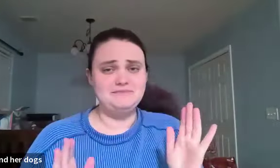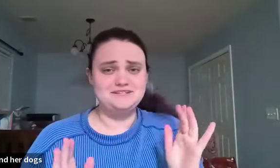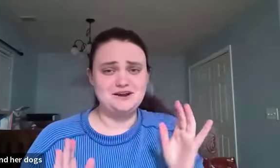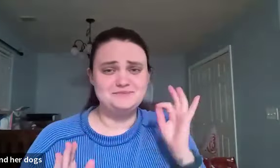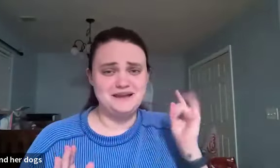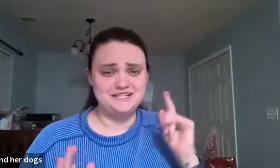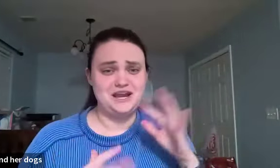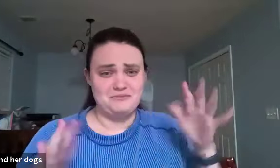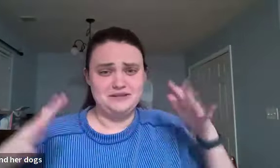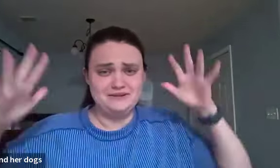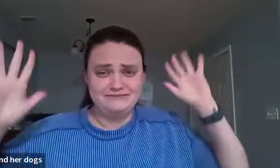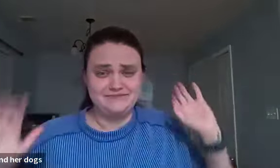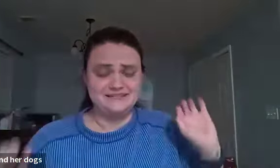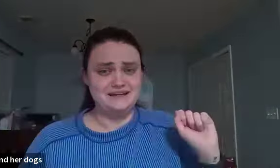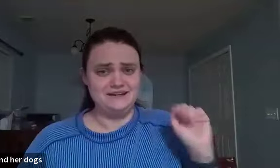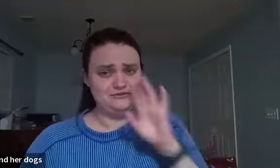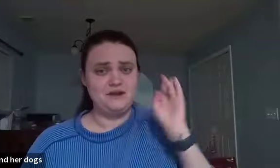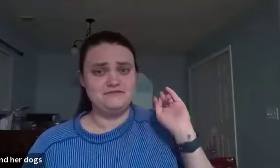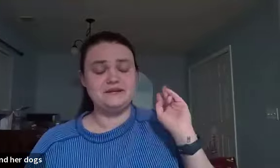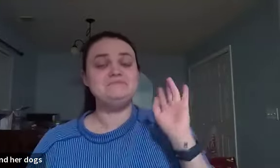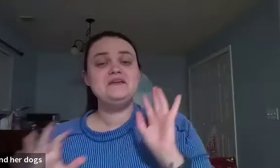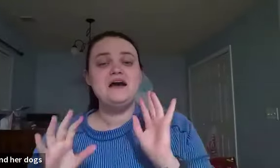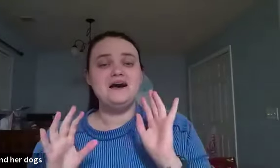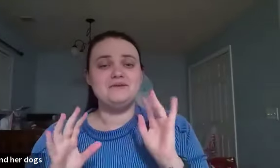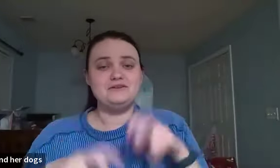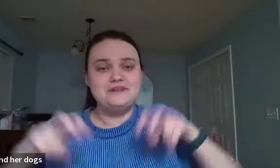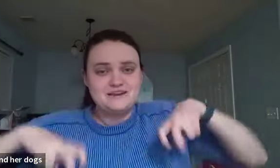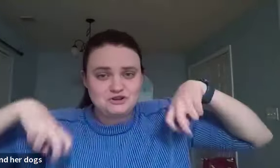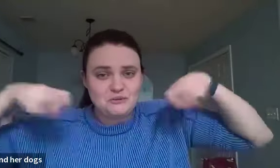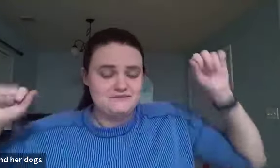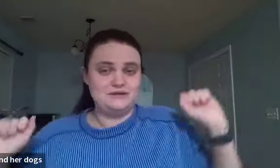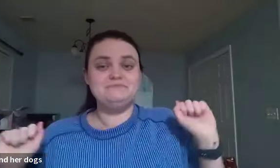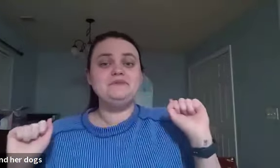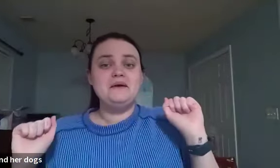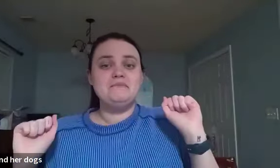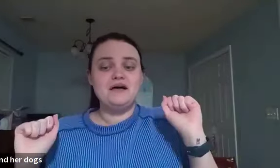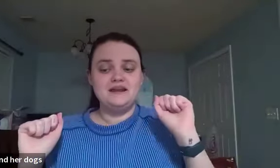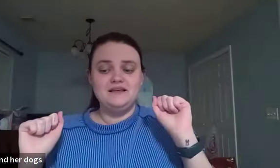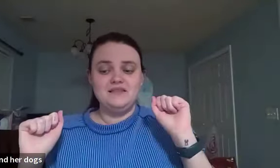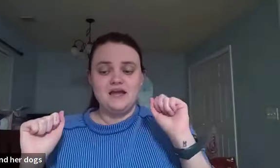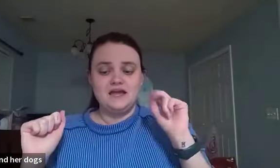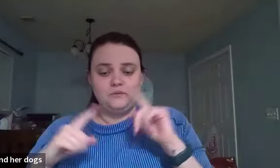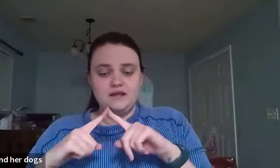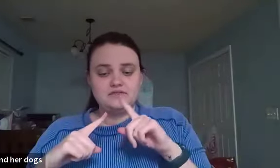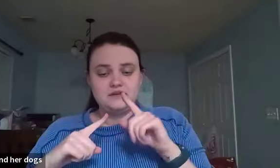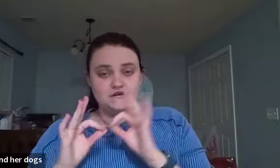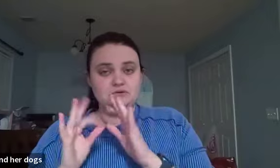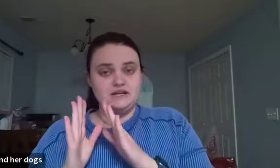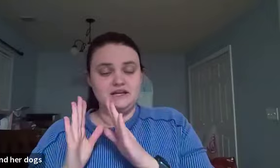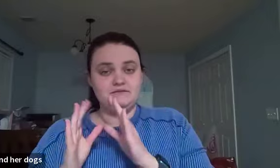Sorry, my dog is playing and she got really, really excited and threw me off for a minute. Her little nails were going everywhere. But like with interpreting